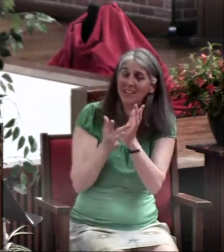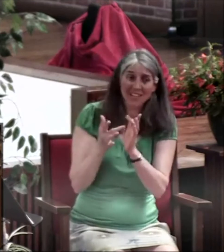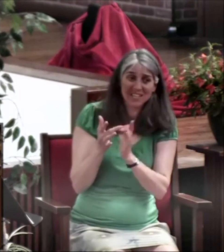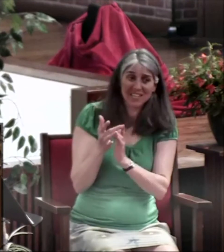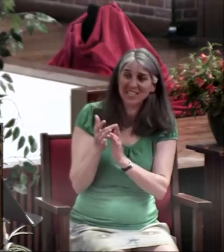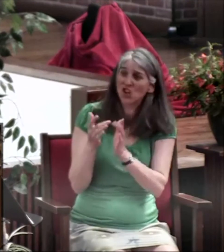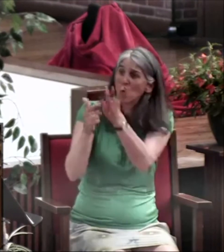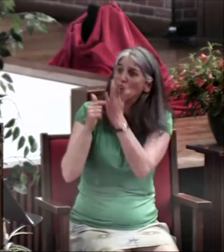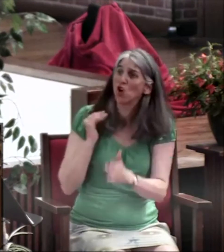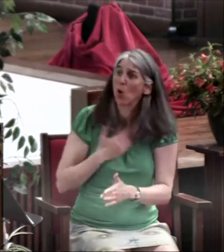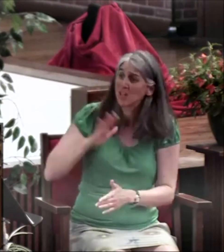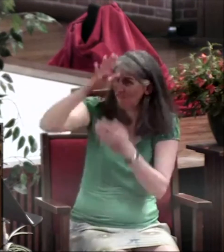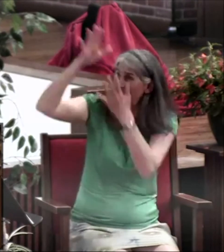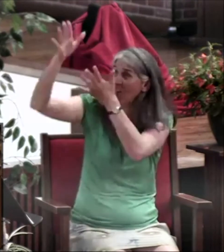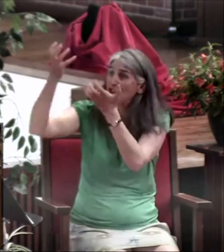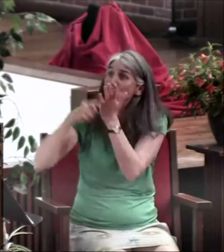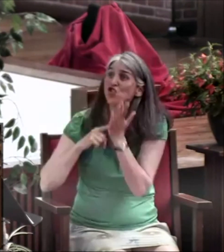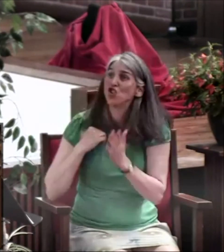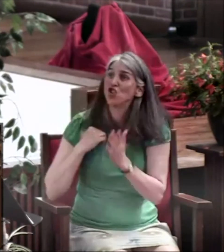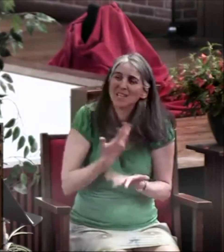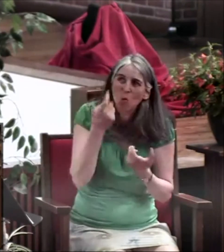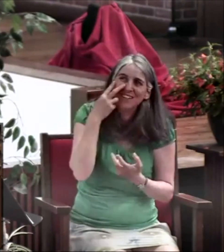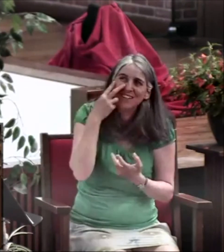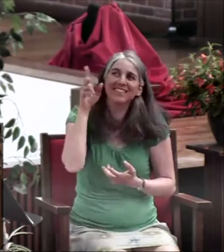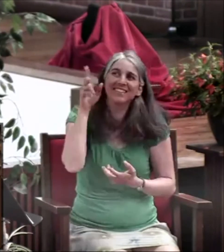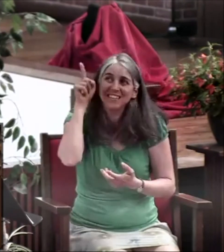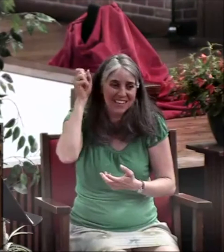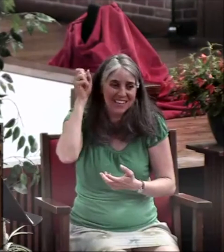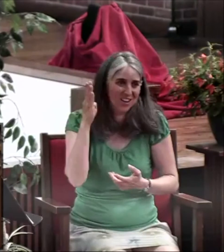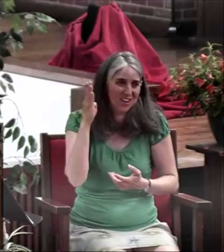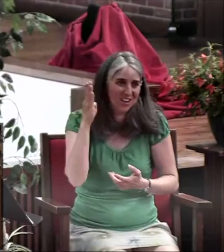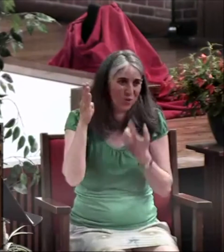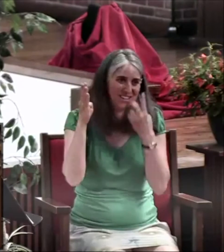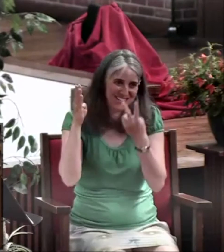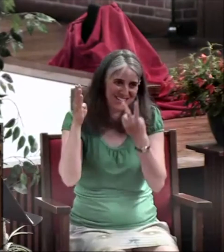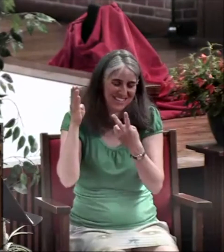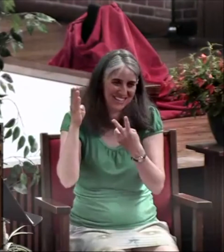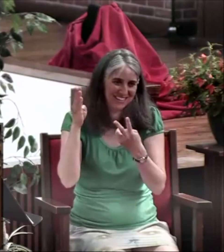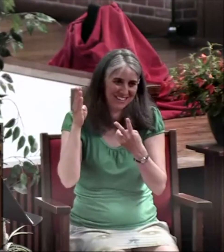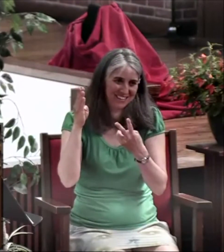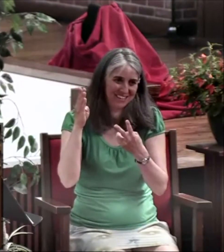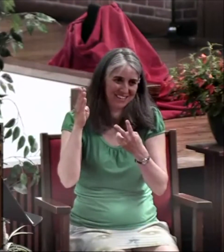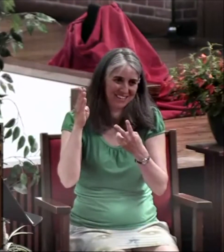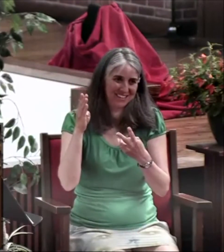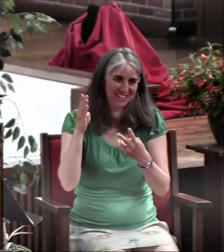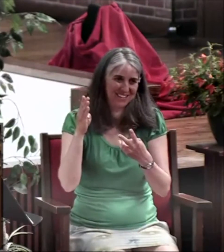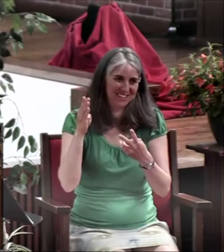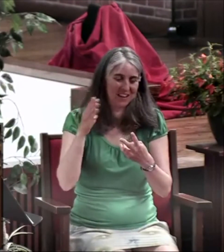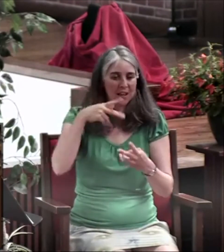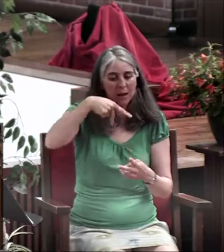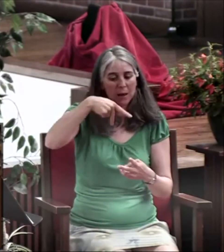Father. Just show us the Father. Give us a glimpse of him. Give us a glimpse of him. That's what we want.